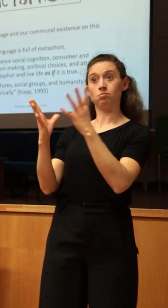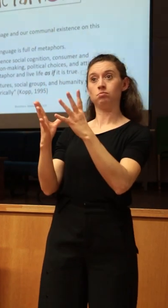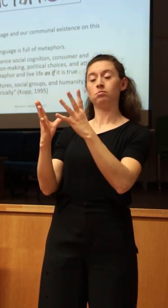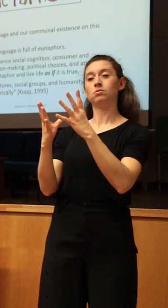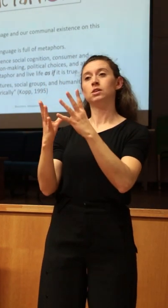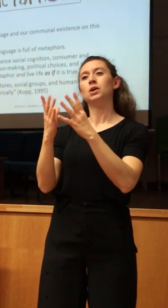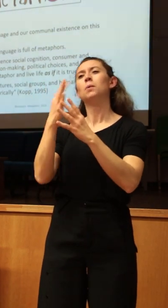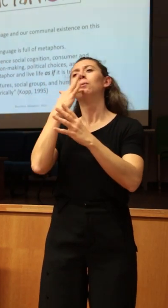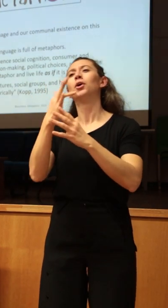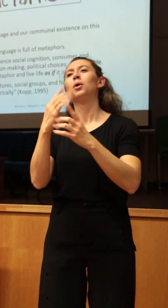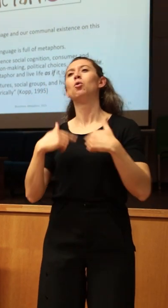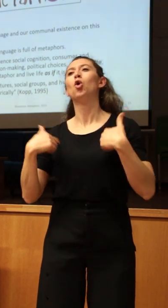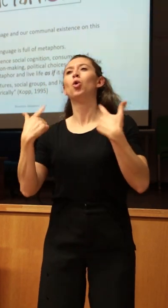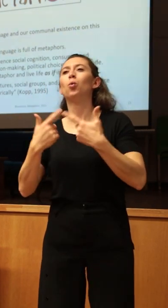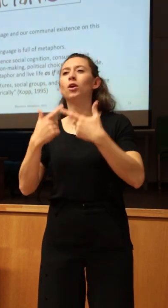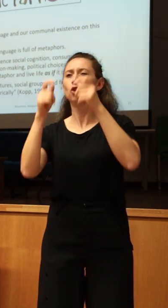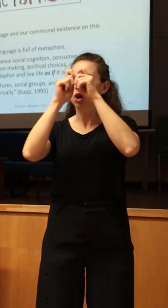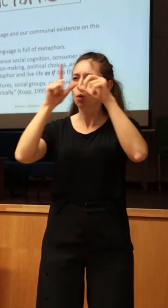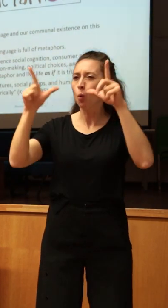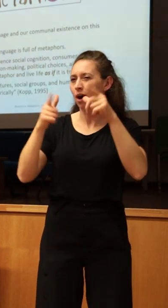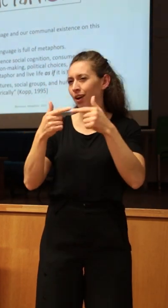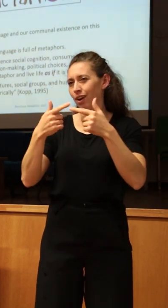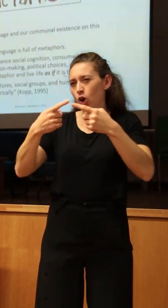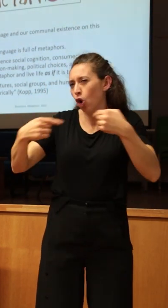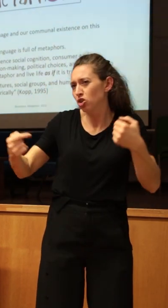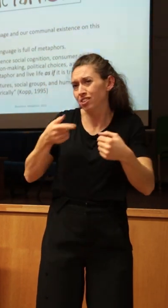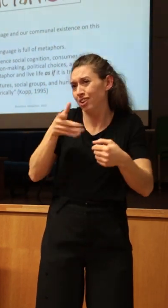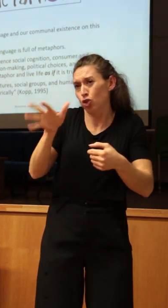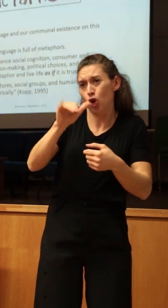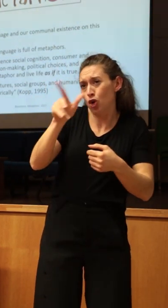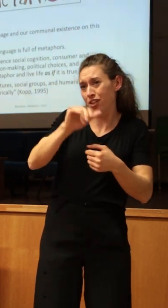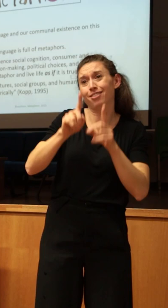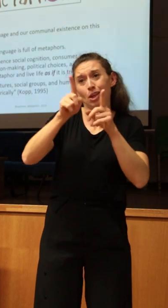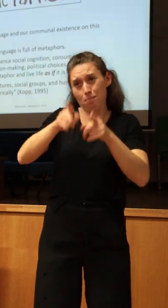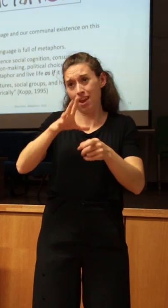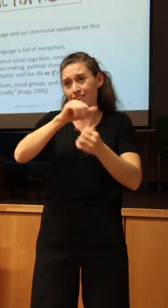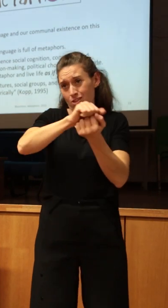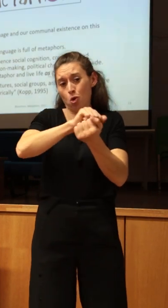De hecho, nuestro lenguaje cotidiano está lleno de metáforas.